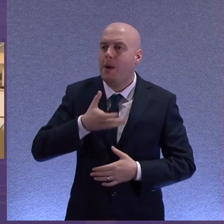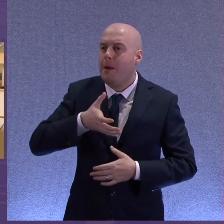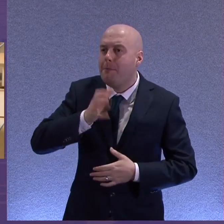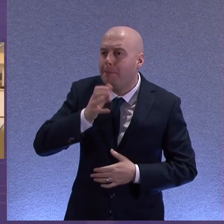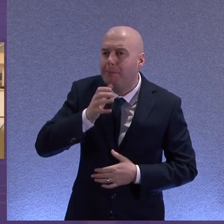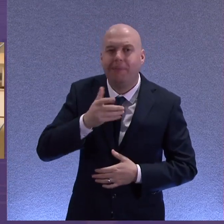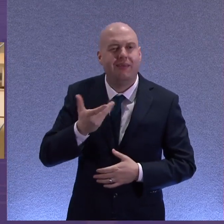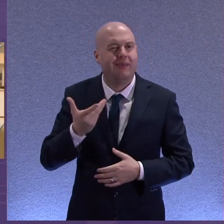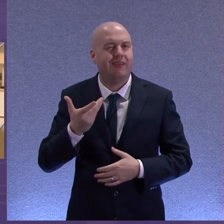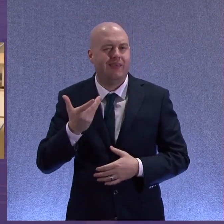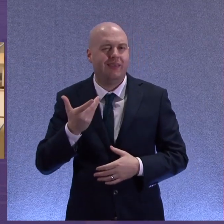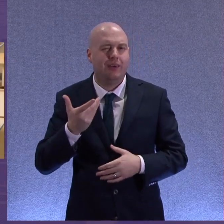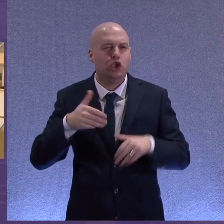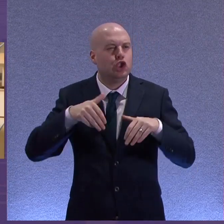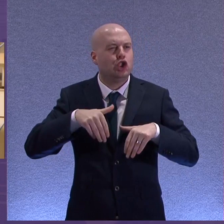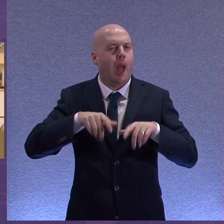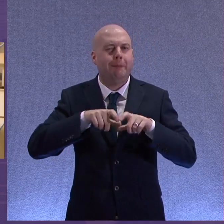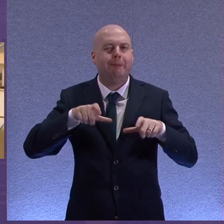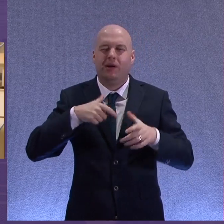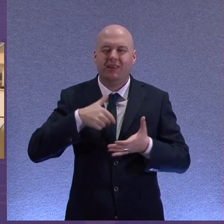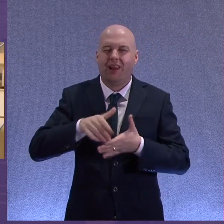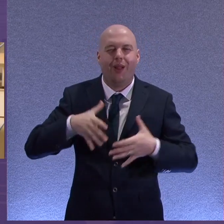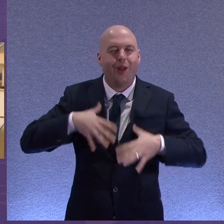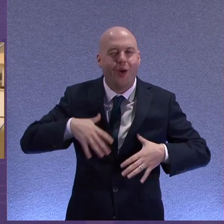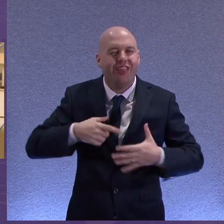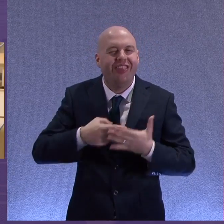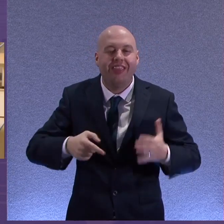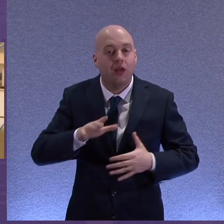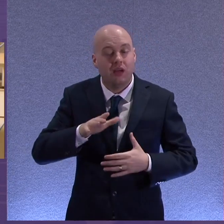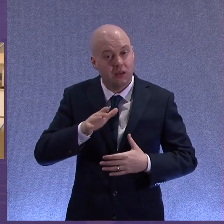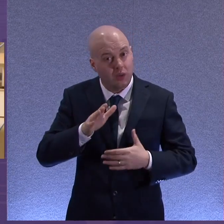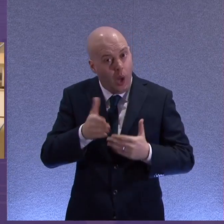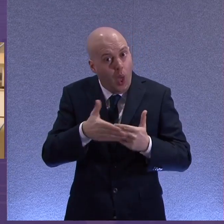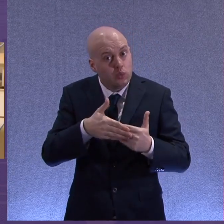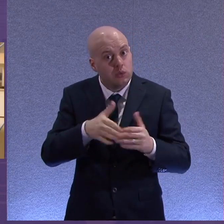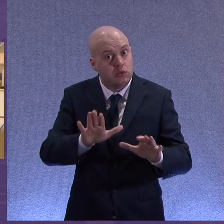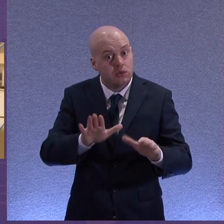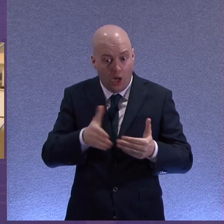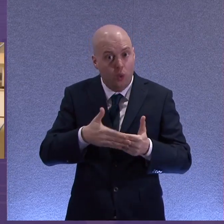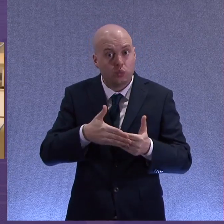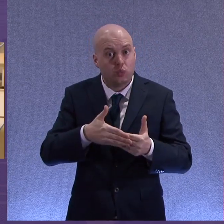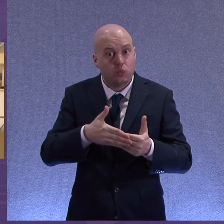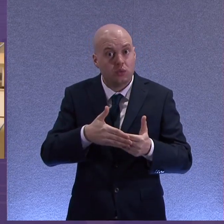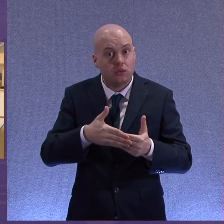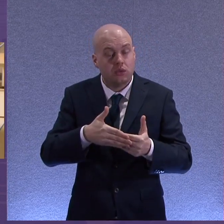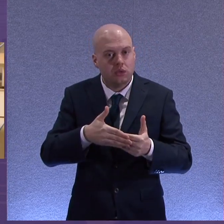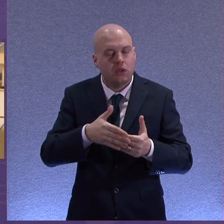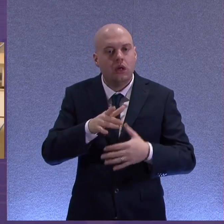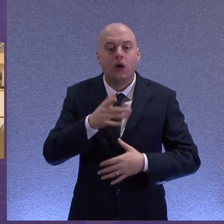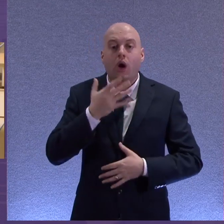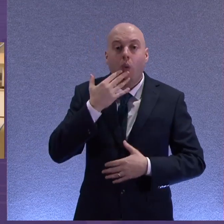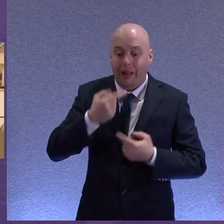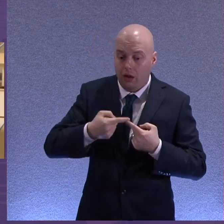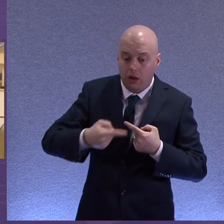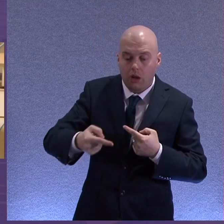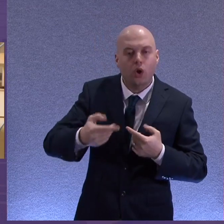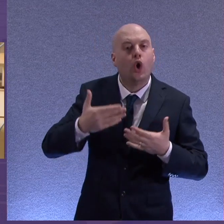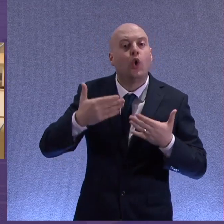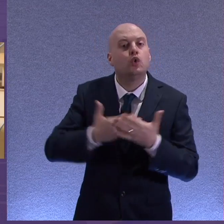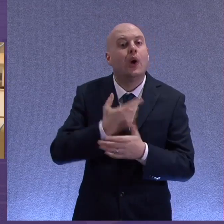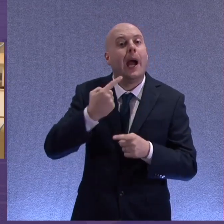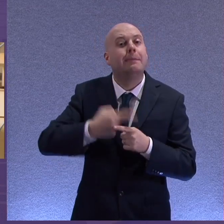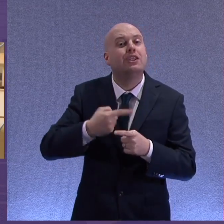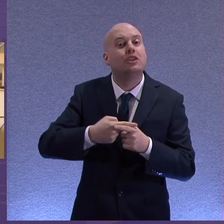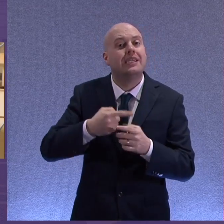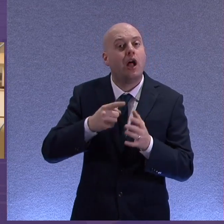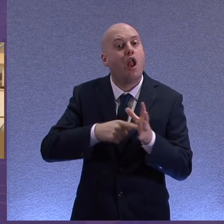just as the police did with closure notices over the weekend, and when the new emergency powers come into force, that will be